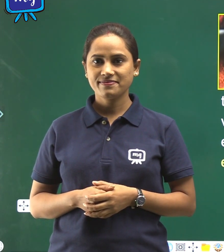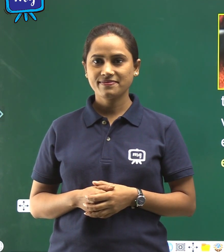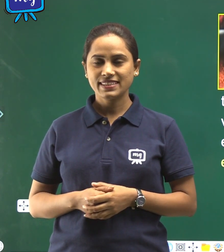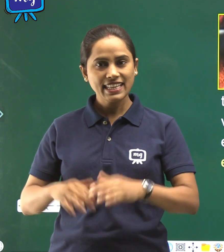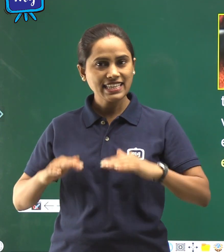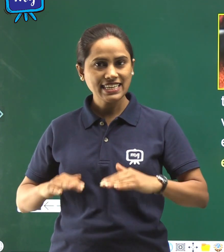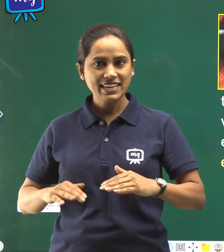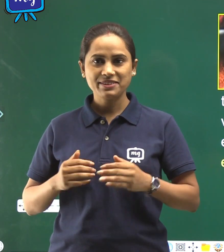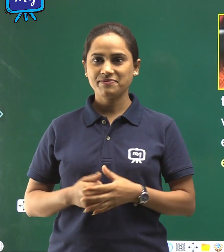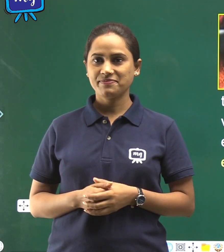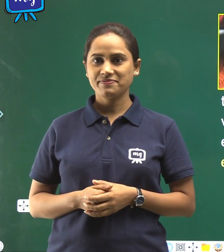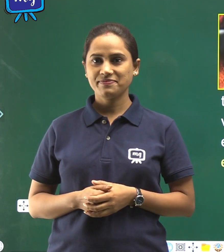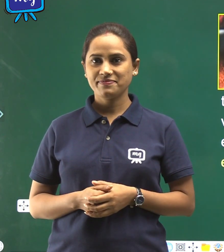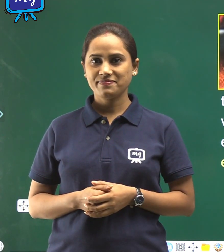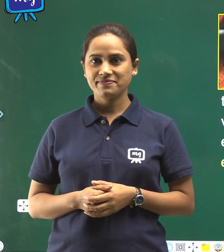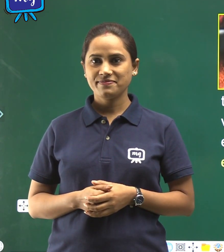The children